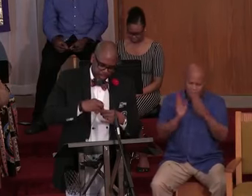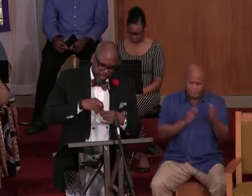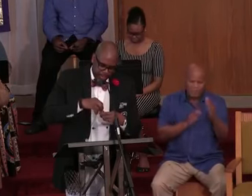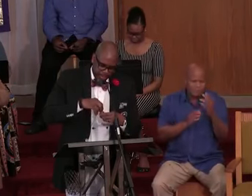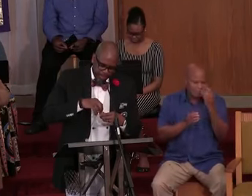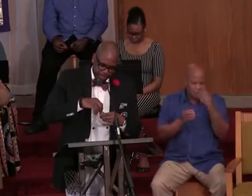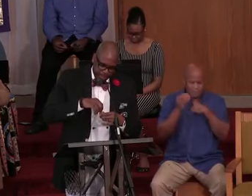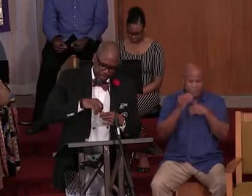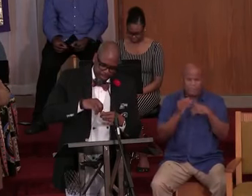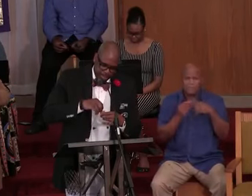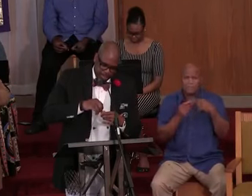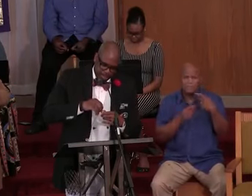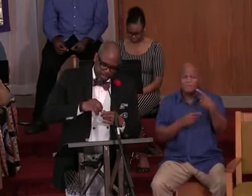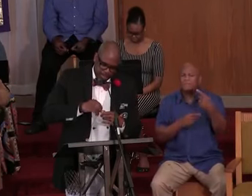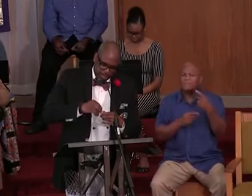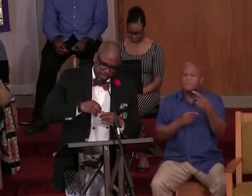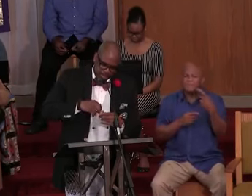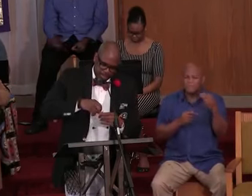one with another.